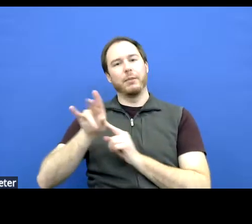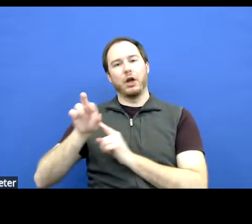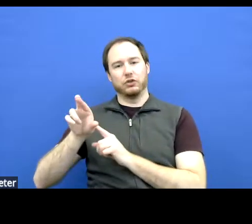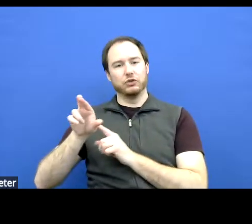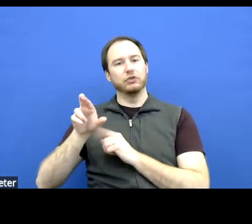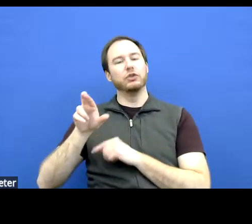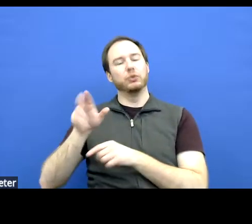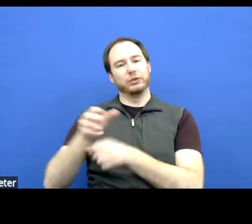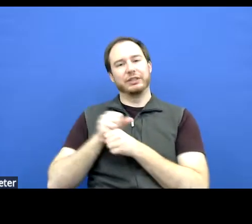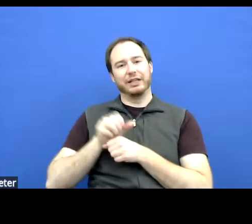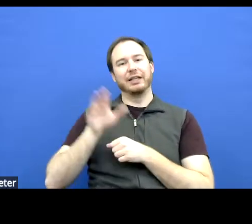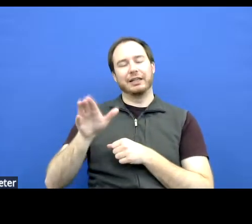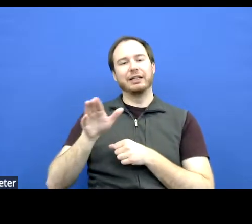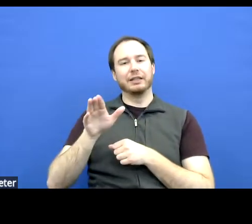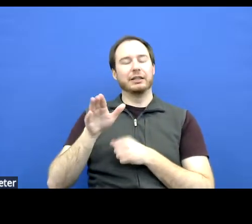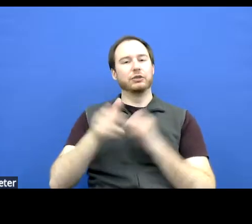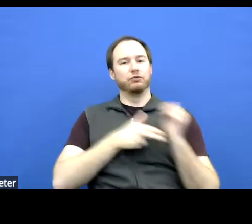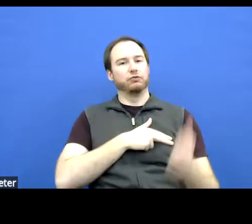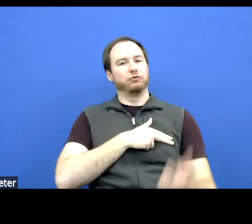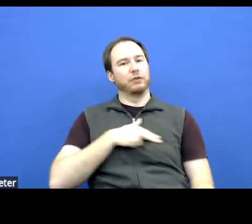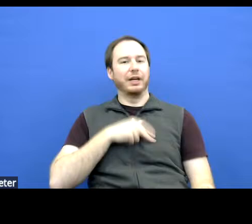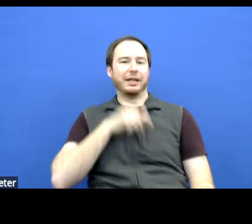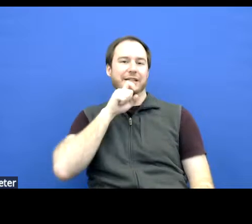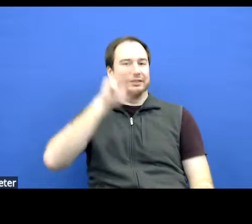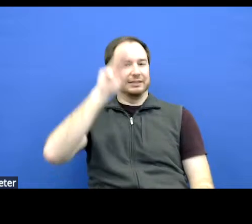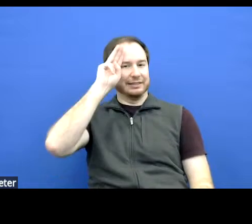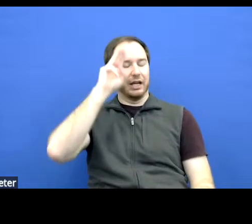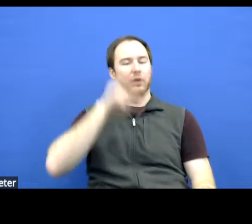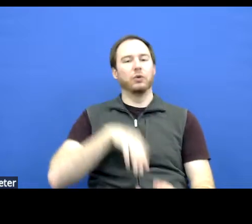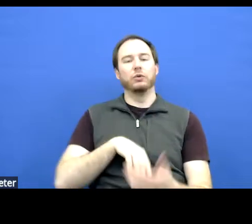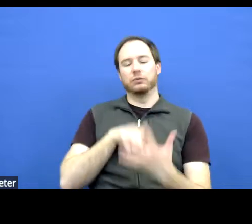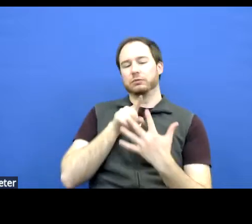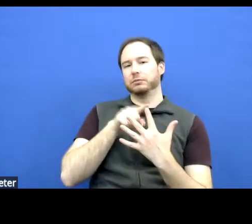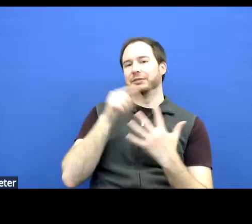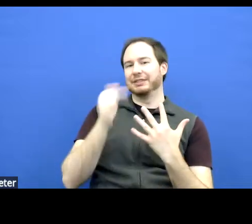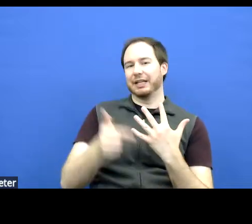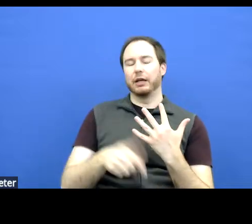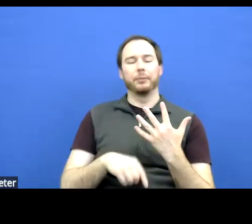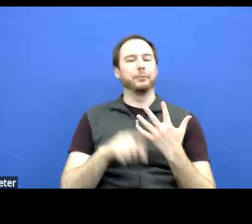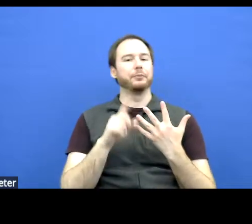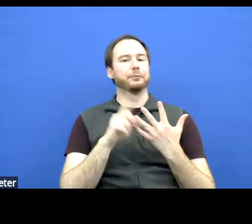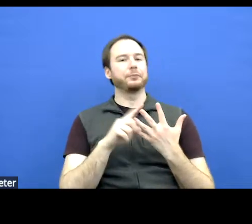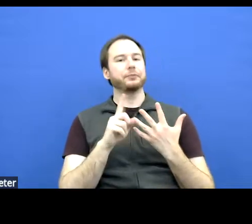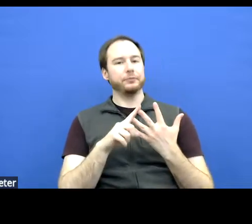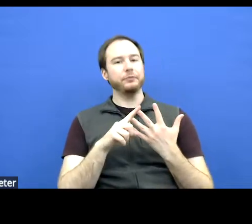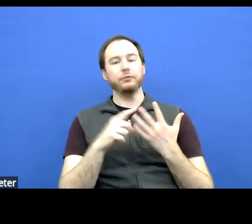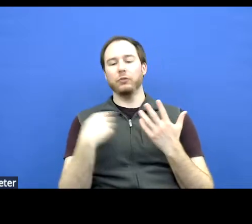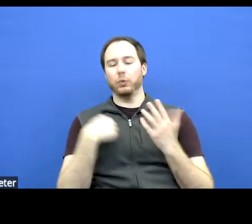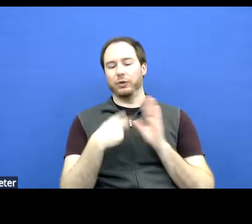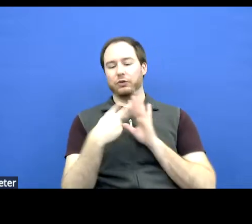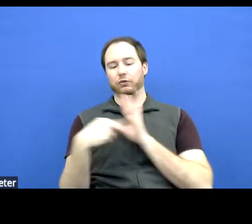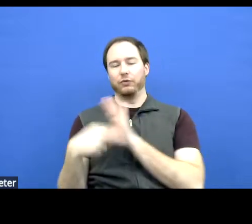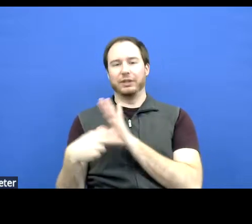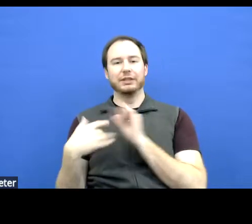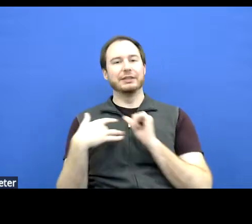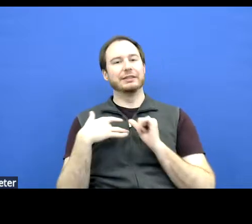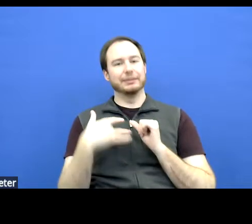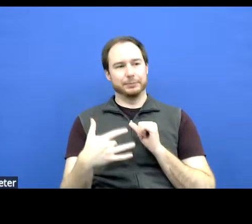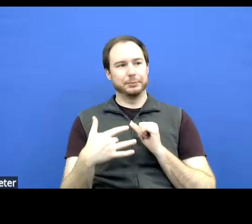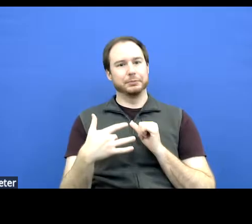in obtaining the rank of Eagle Scout. Second. So when we read these things, you